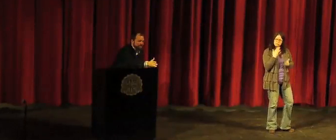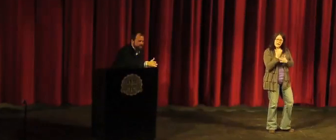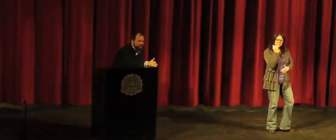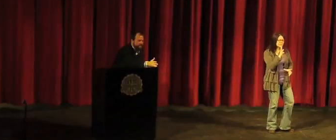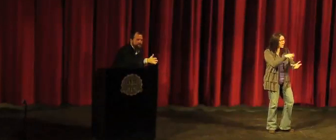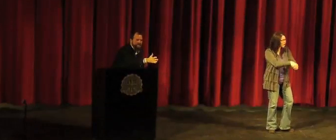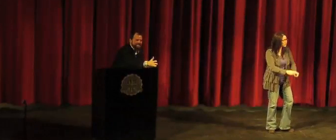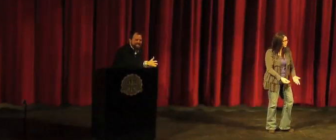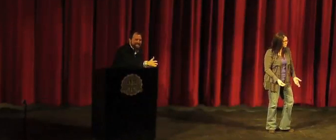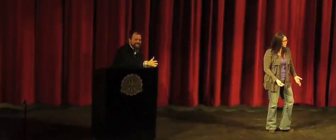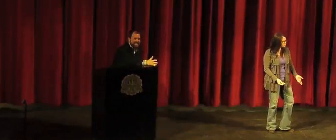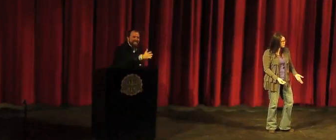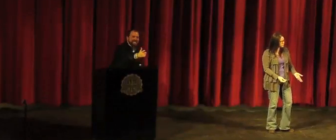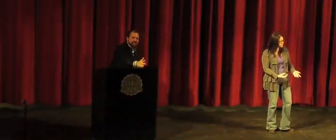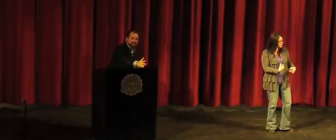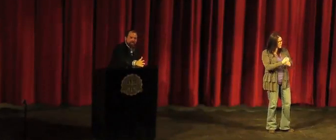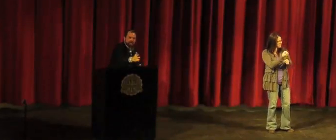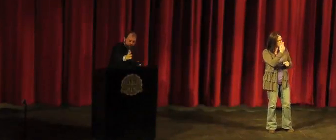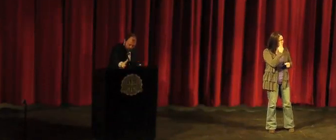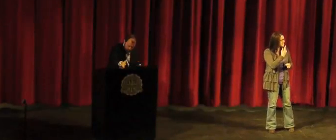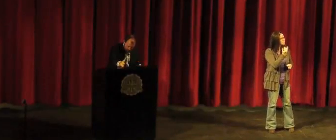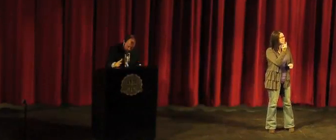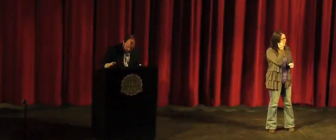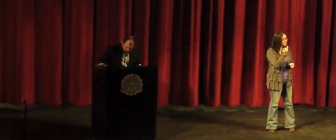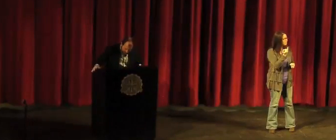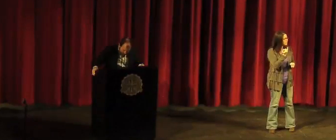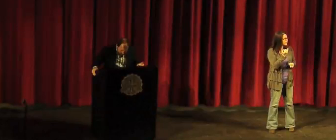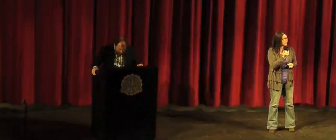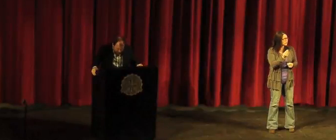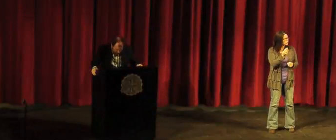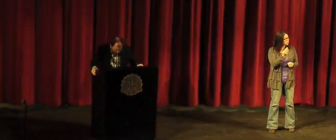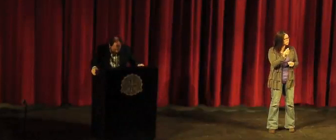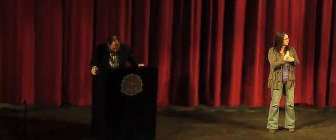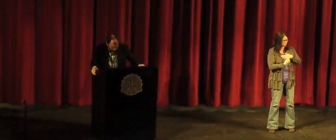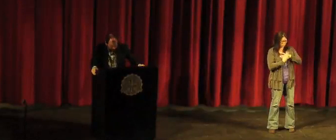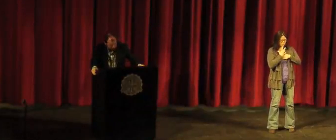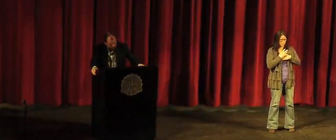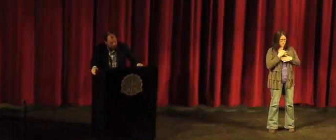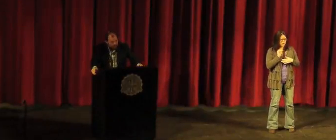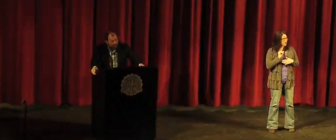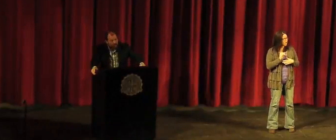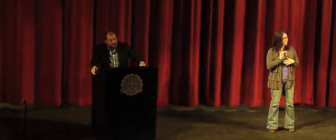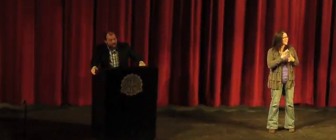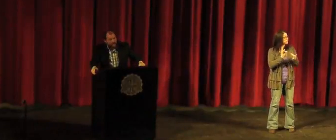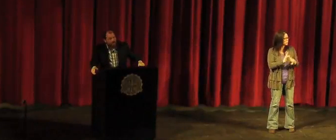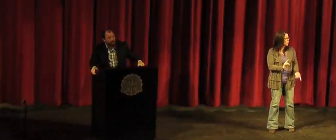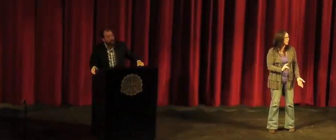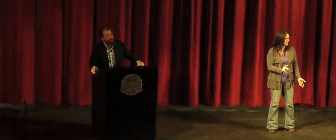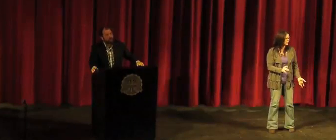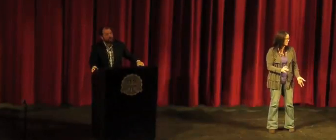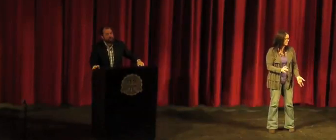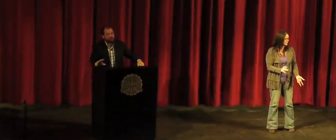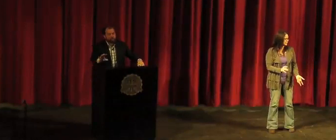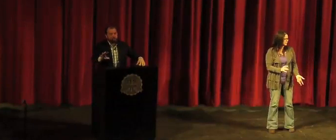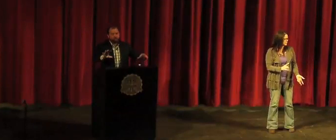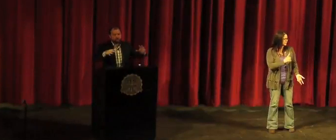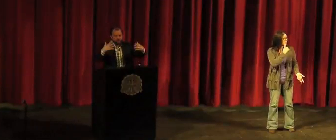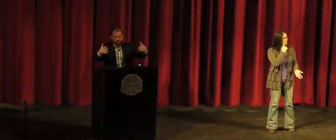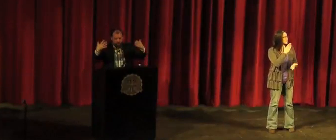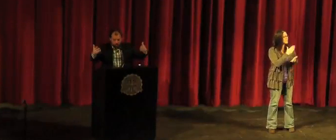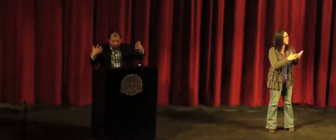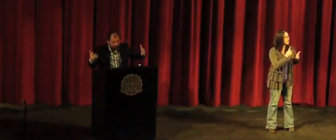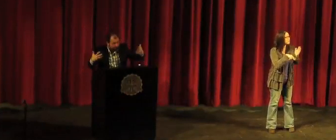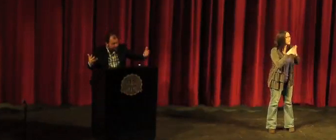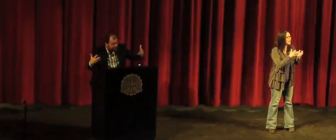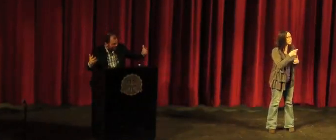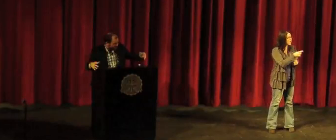idea. It makes sense if you've been formed in that story. So I think part of what I want you to